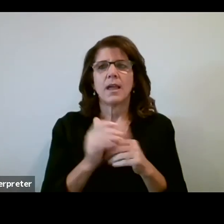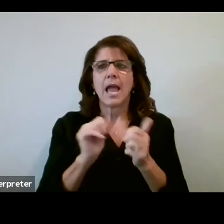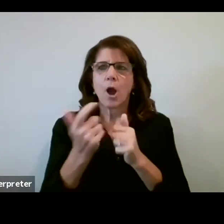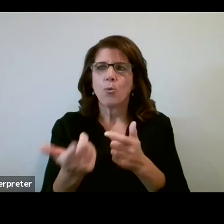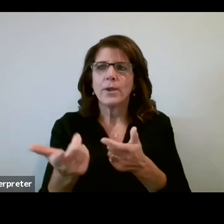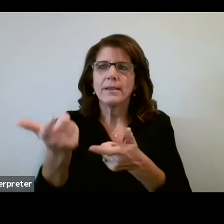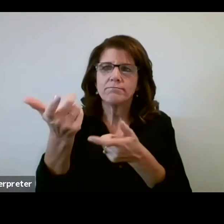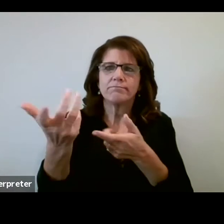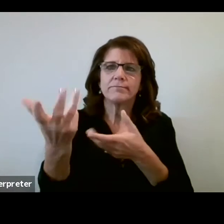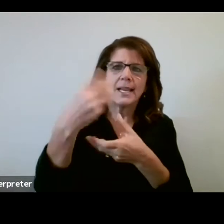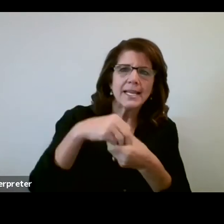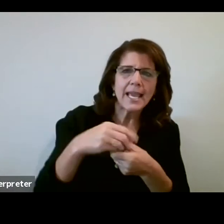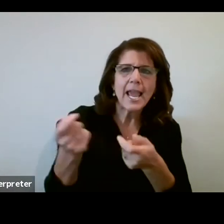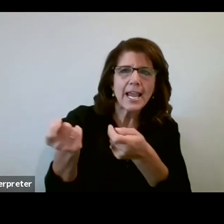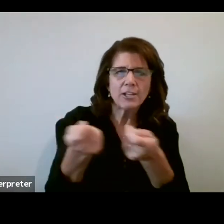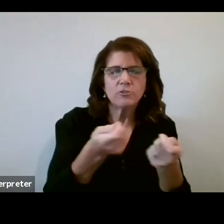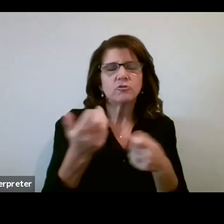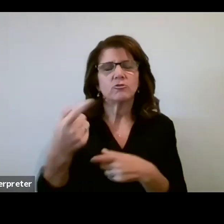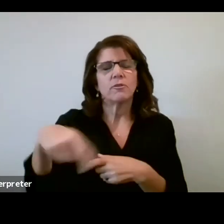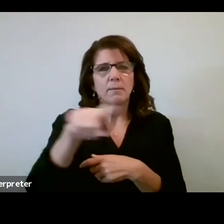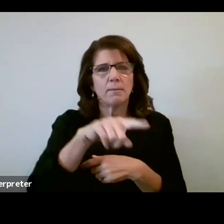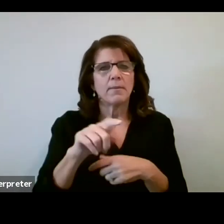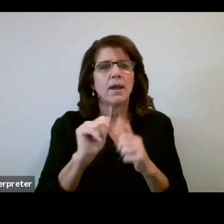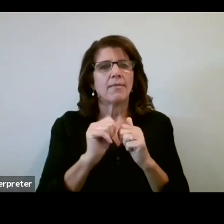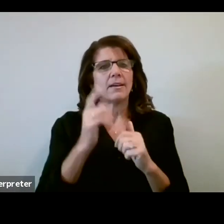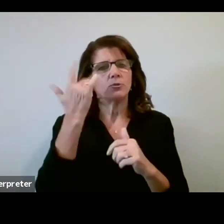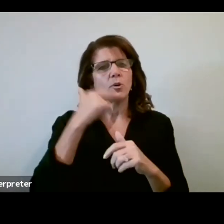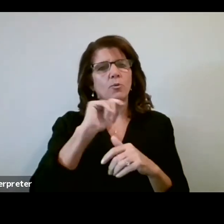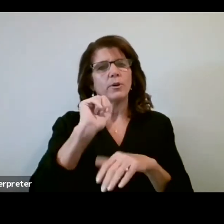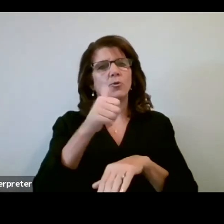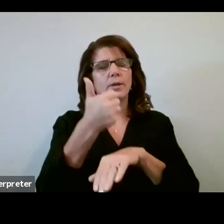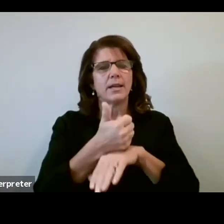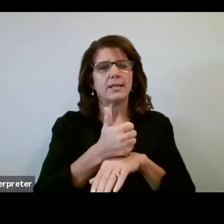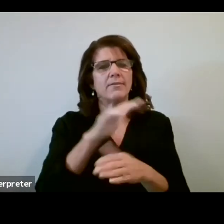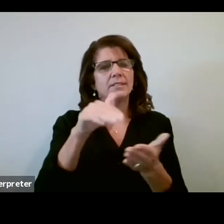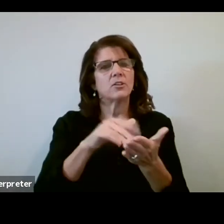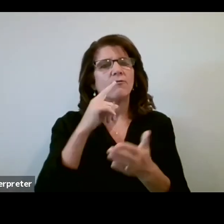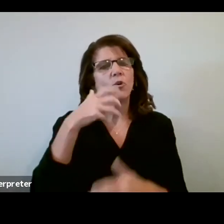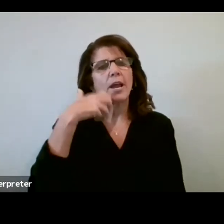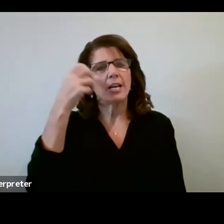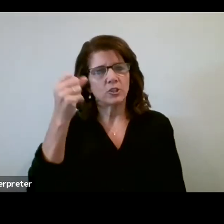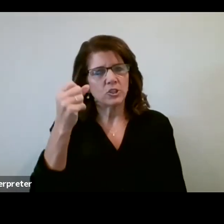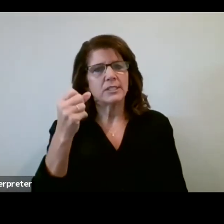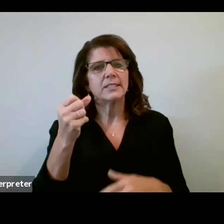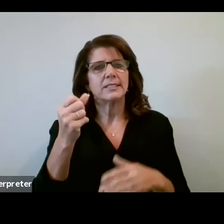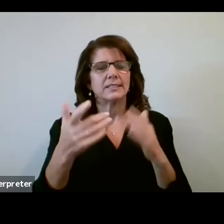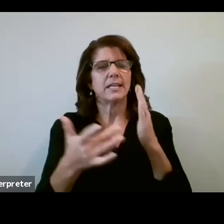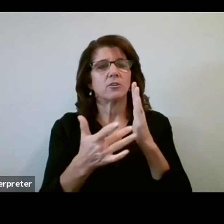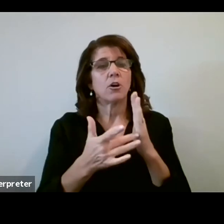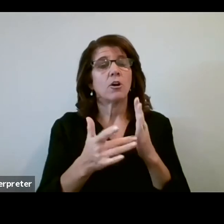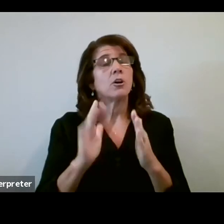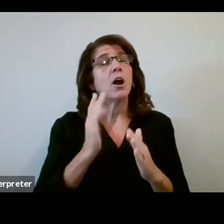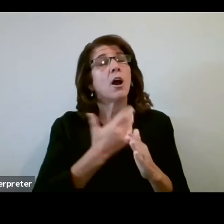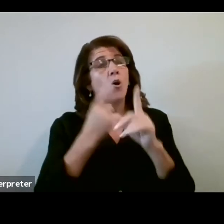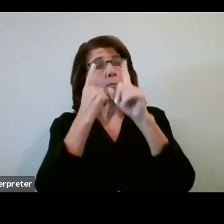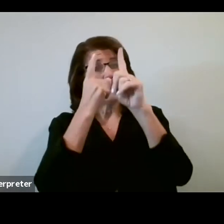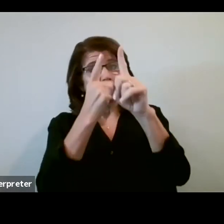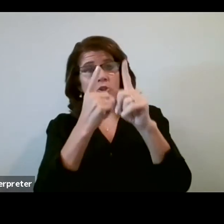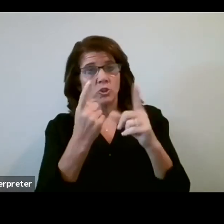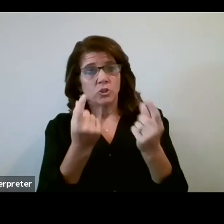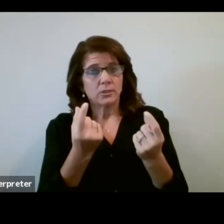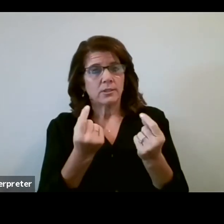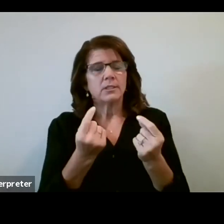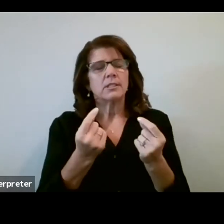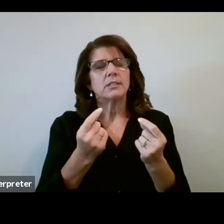adults. So that's why we created the Center for Aging Services Technologies, whose mission was to